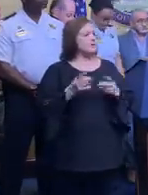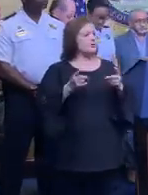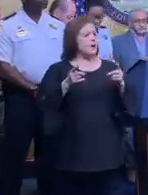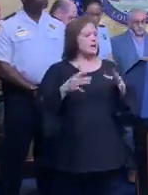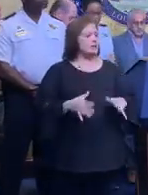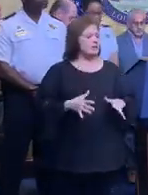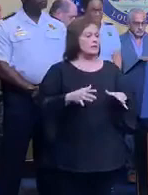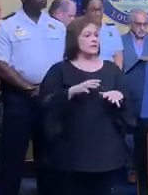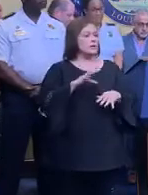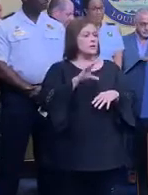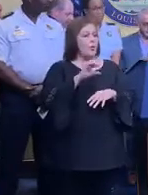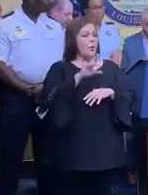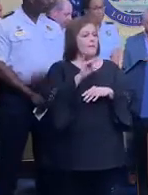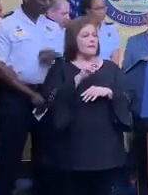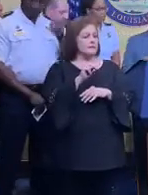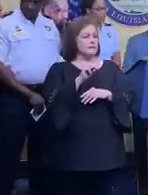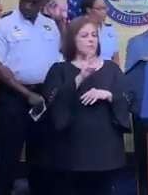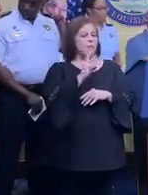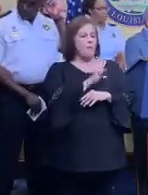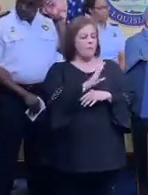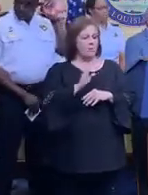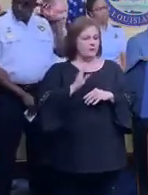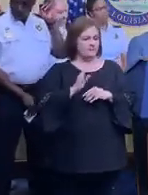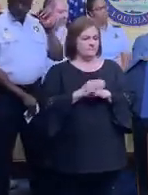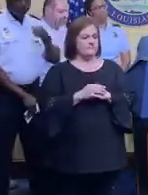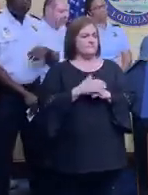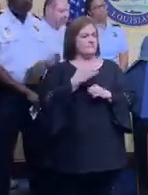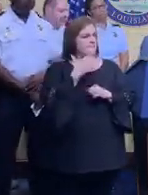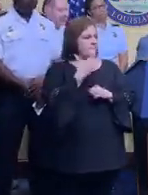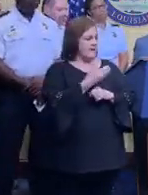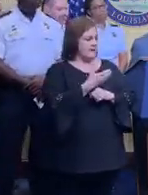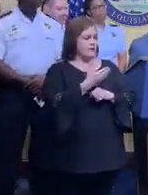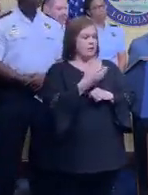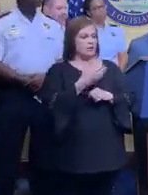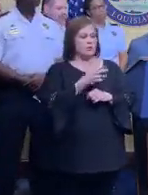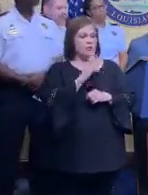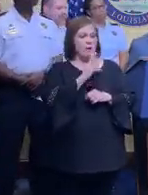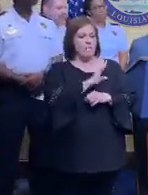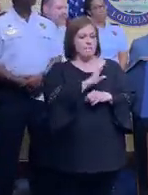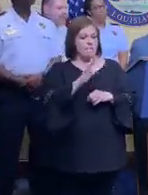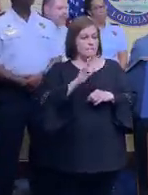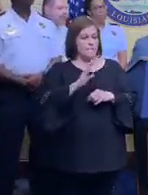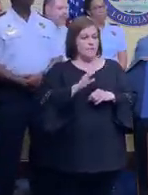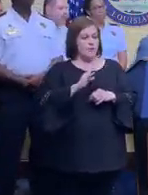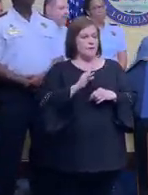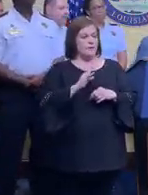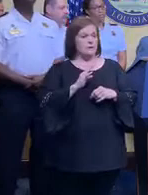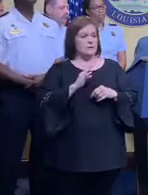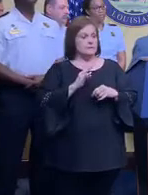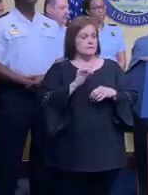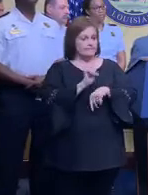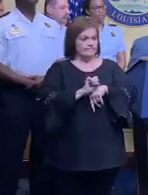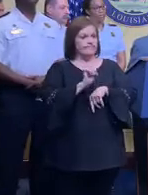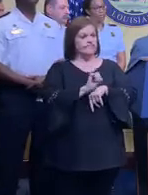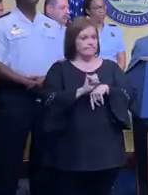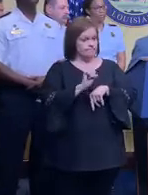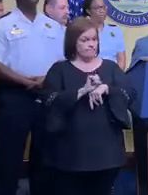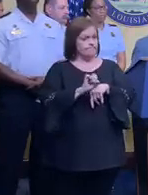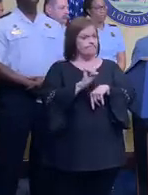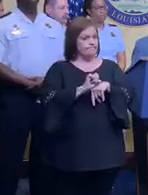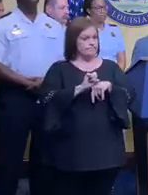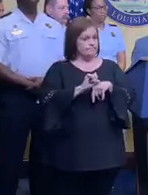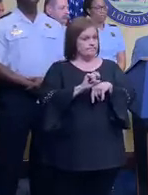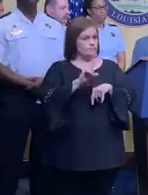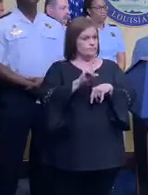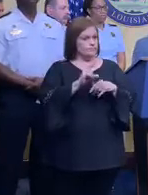Director Gassan Corbin, Sewage and Water Board. Thank you, Mayor. Good afternoon. The Sewage and Water Board is operating at optimum capacity